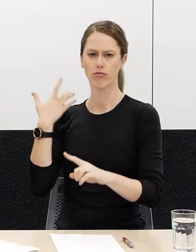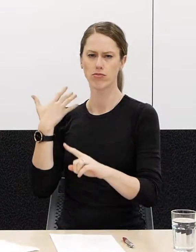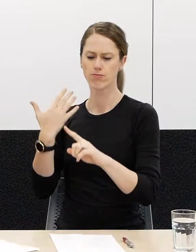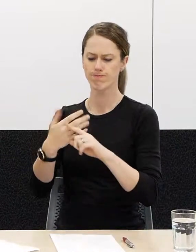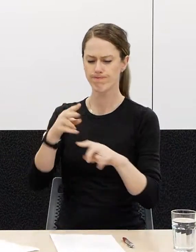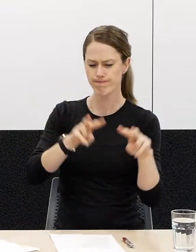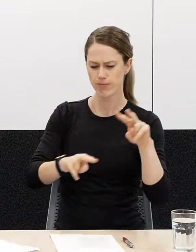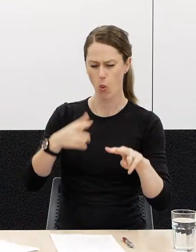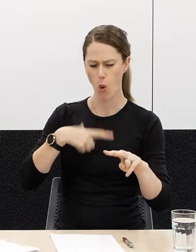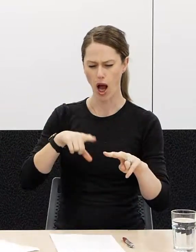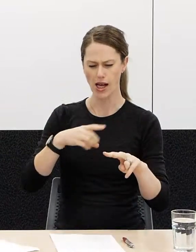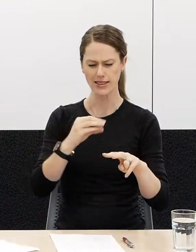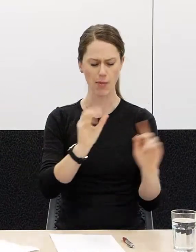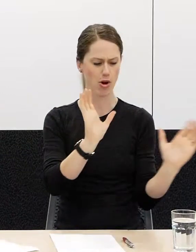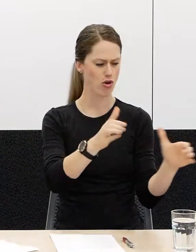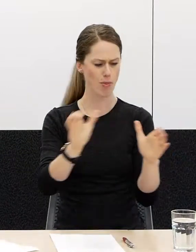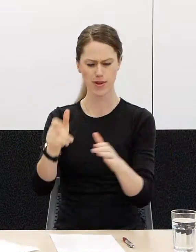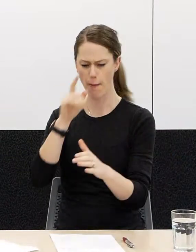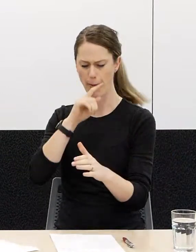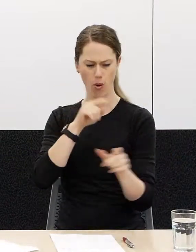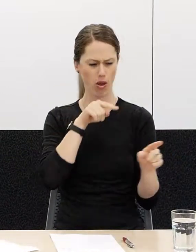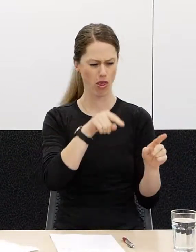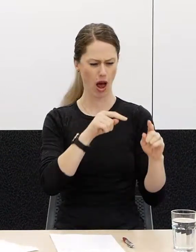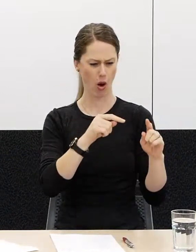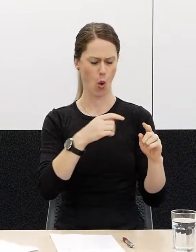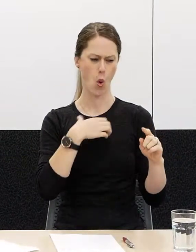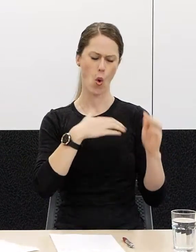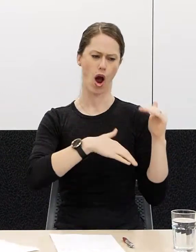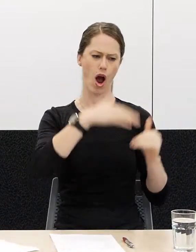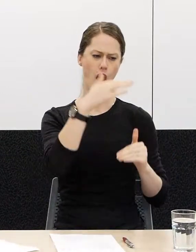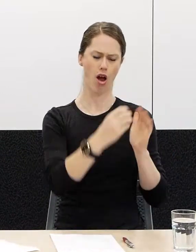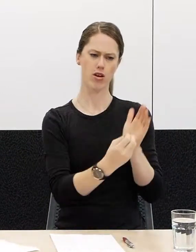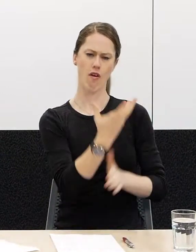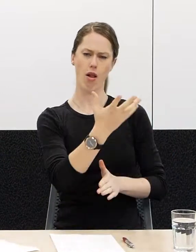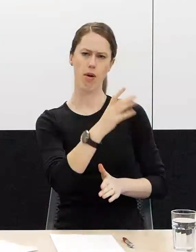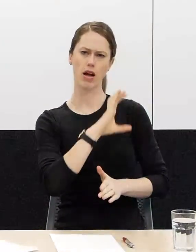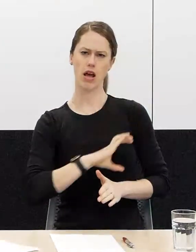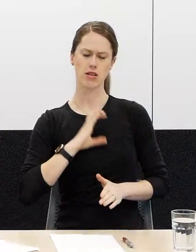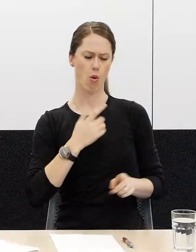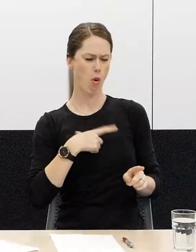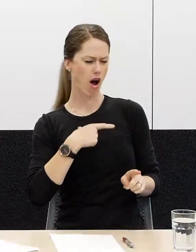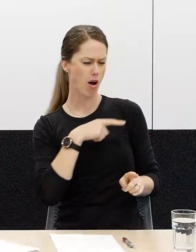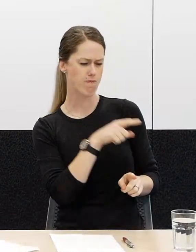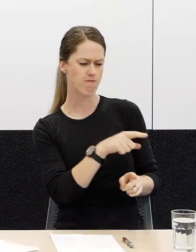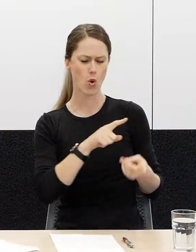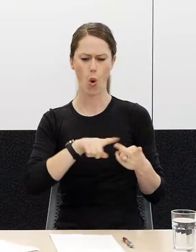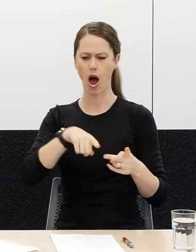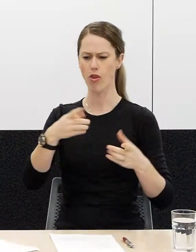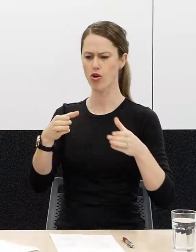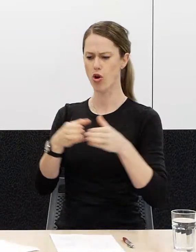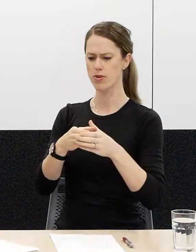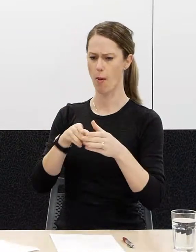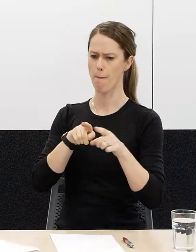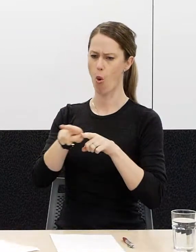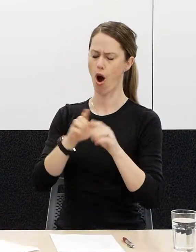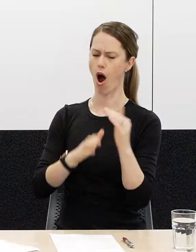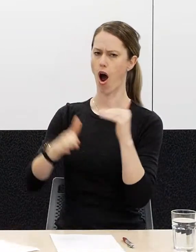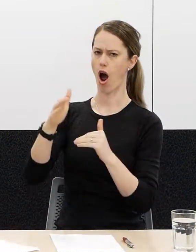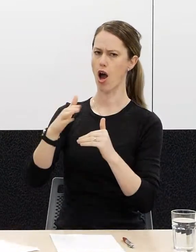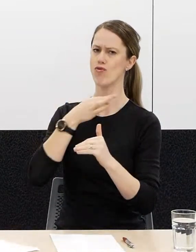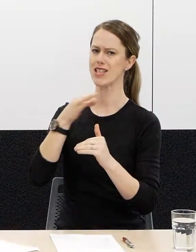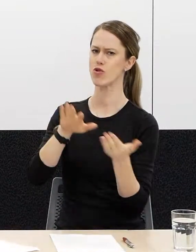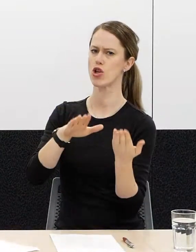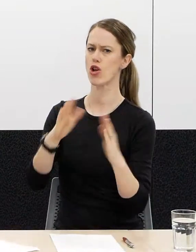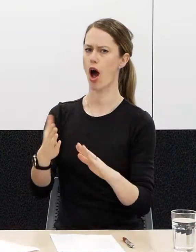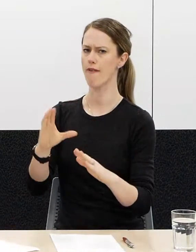at why some groups in New Zealand are more likely to develop cancer, why some groups are more likely to die from cancer, but